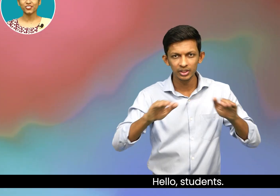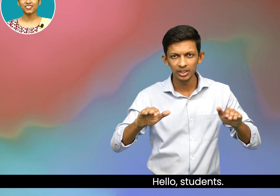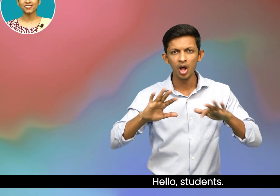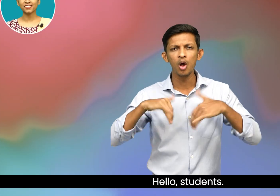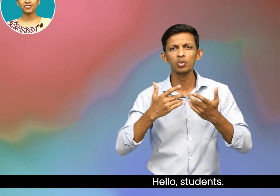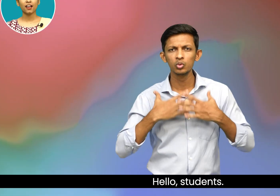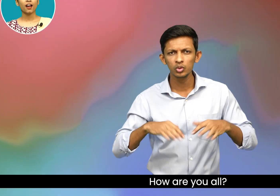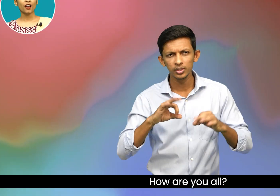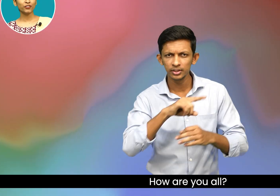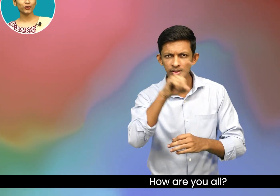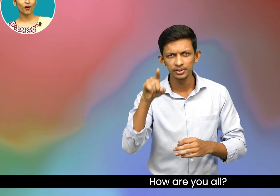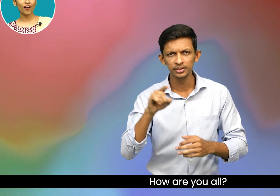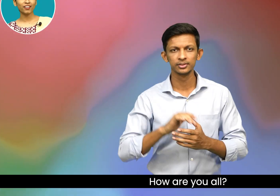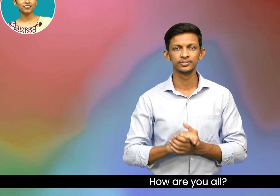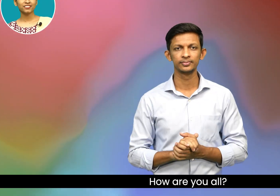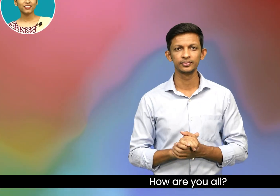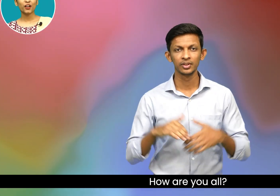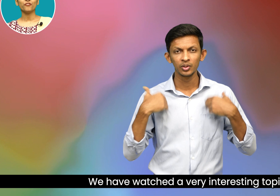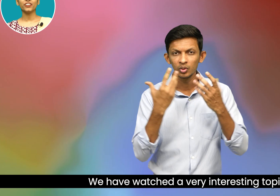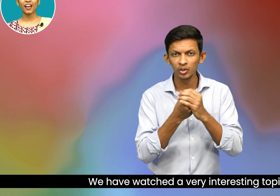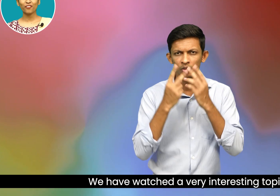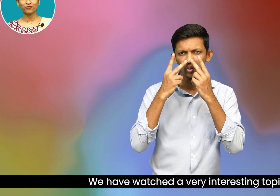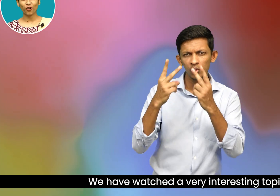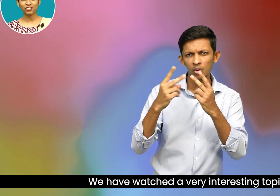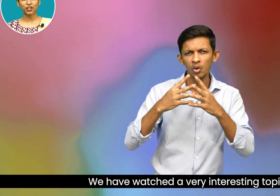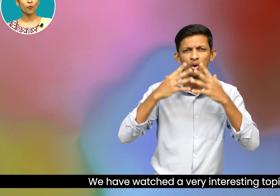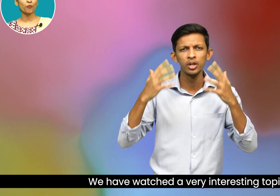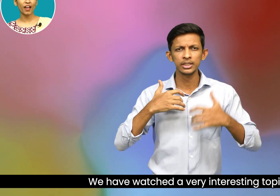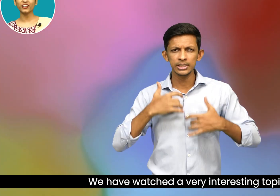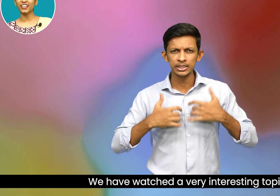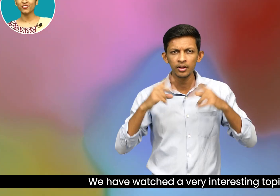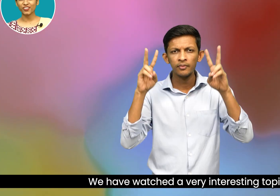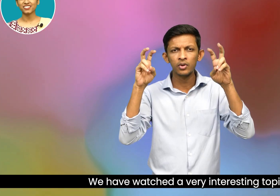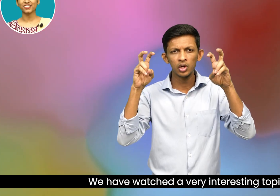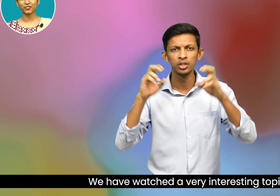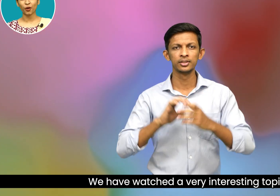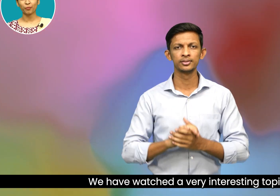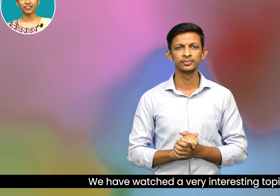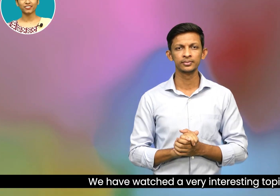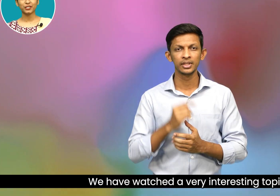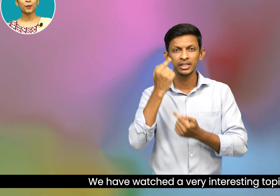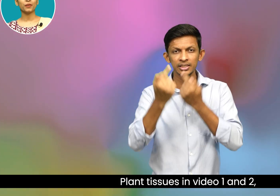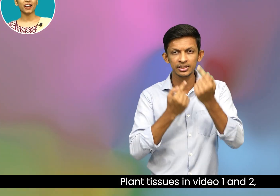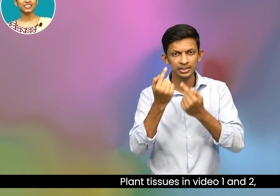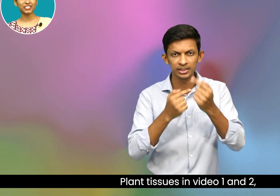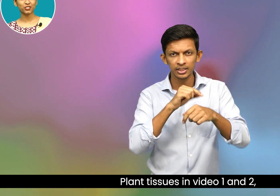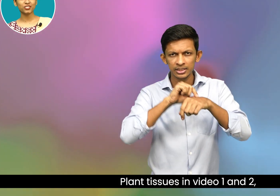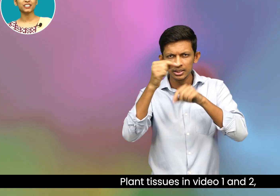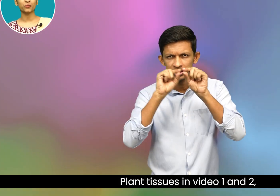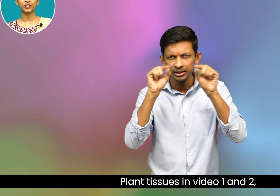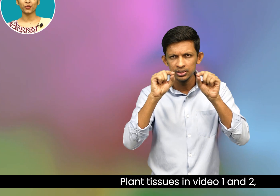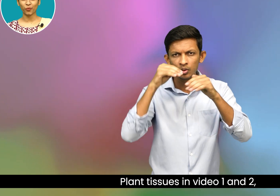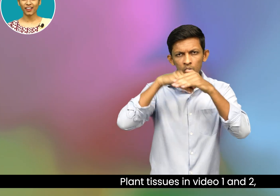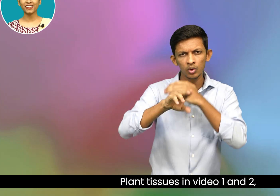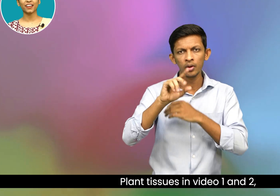Hello students, how are you all? We have watched a very interesting topic, plant tissues